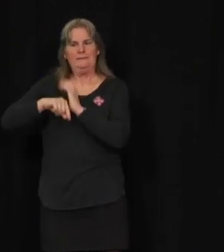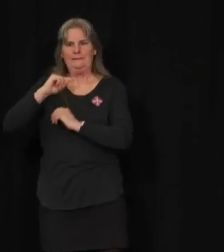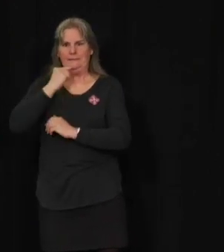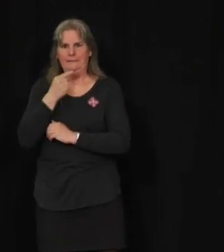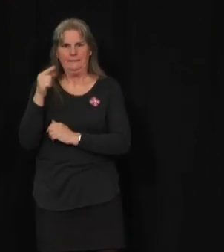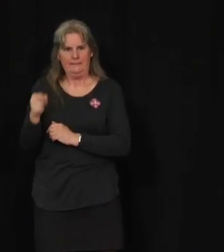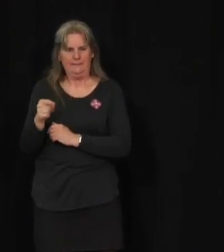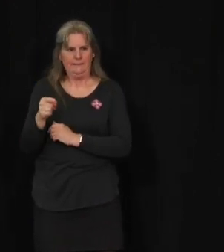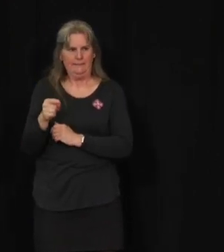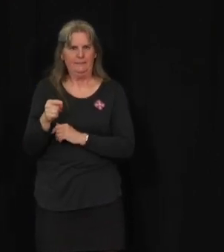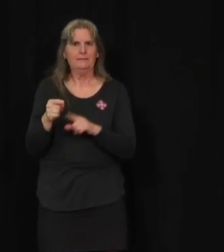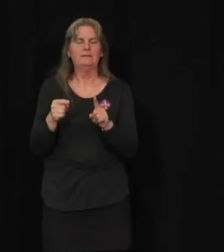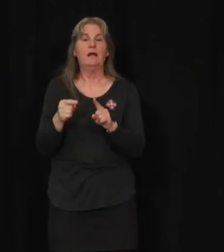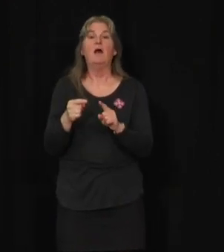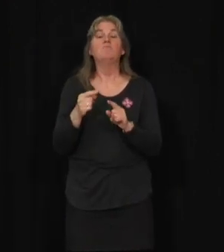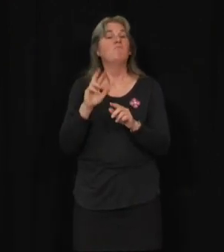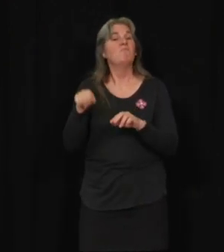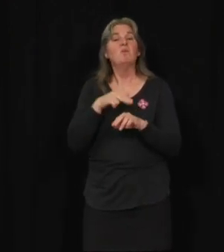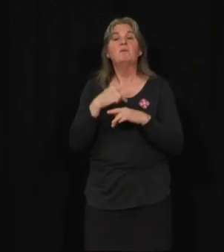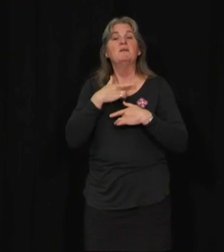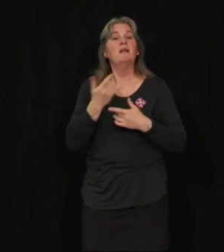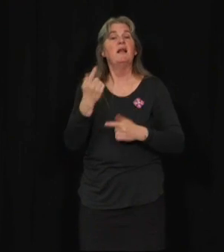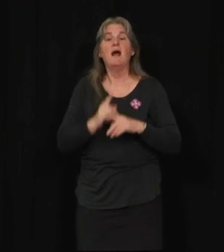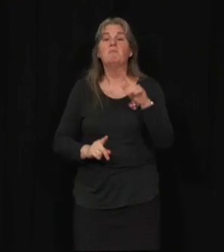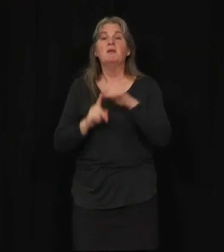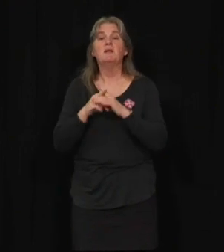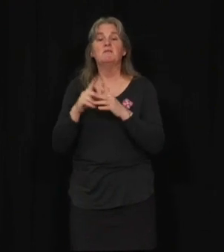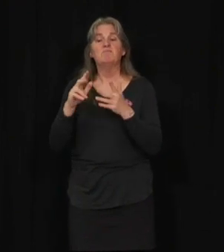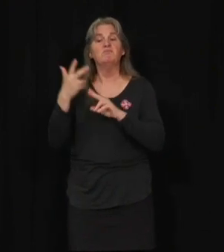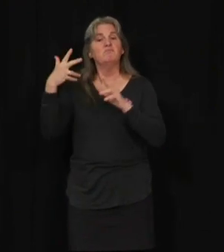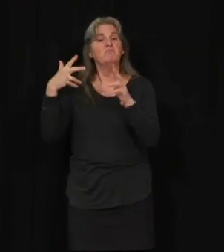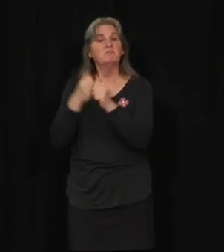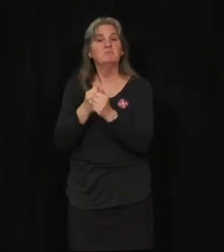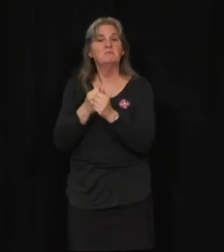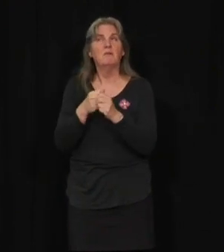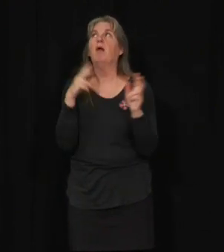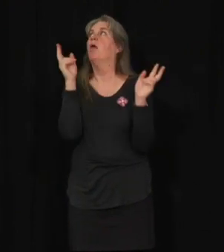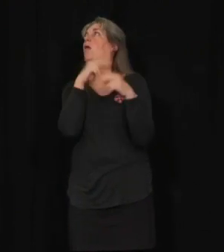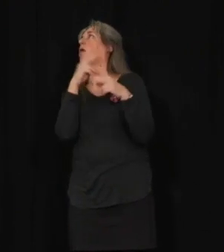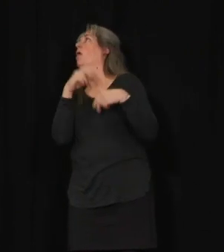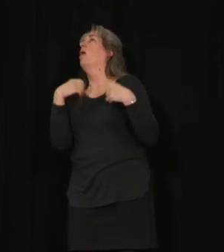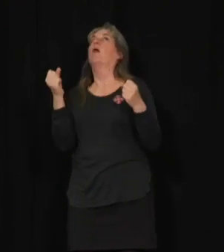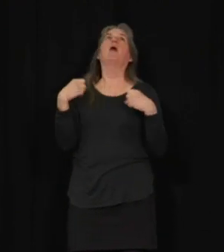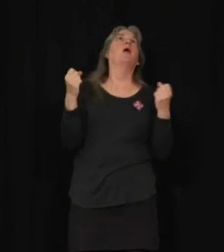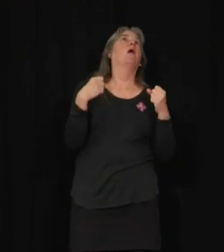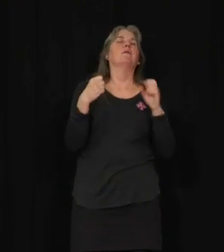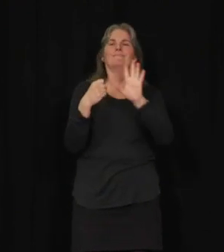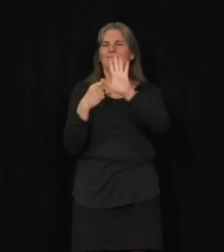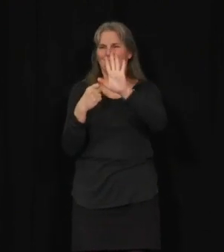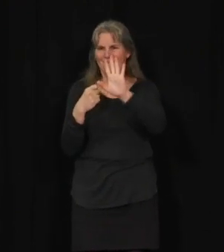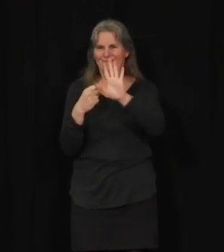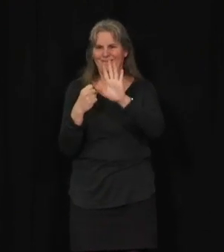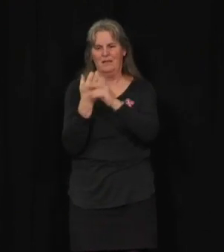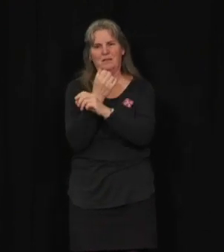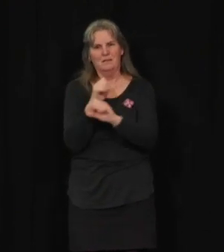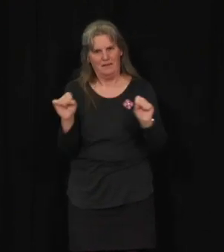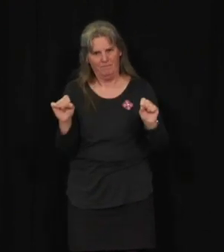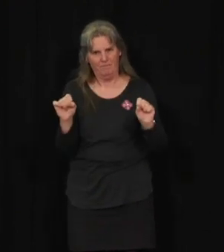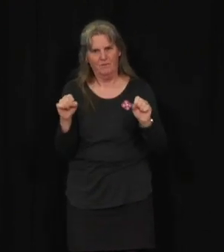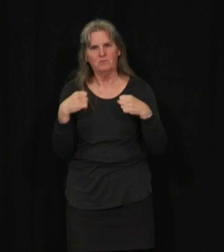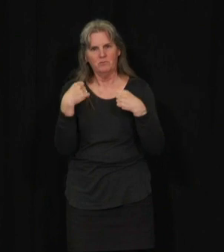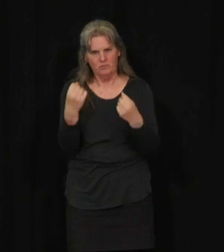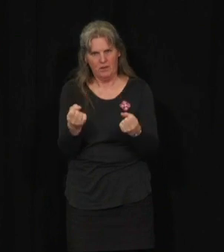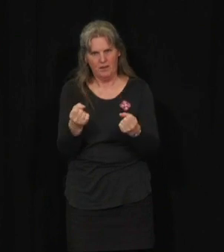serious injuries is distracted driving. We need to remain vigilant and safe on the roads, even with the reduced traffic that